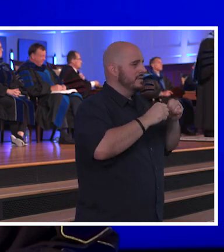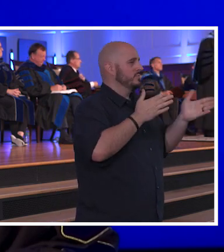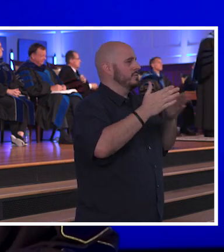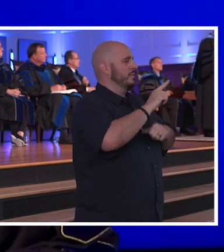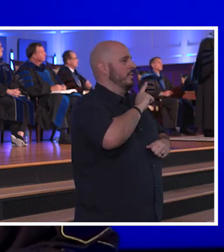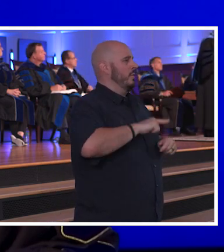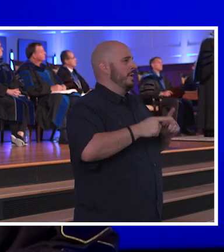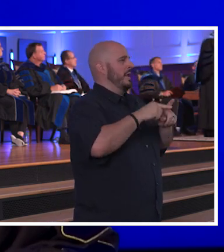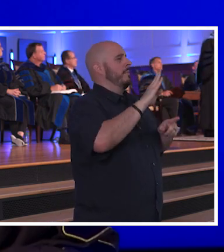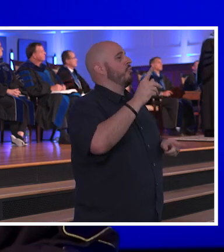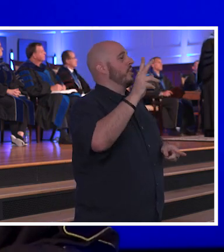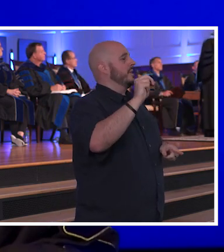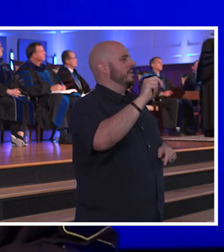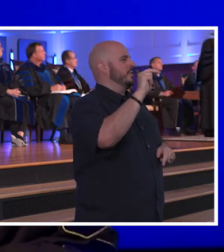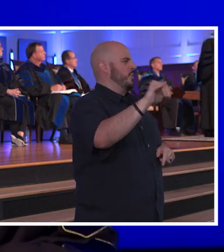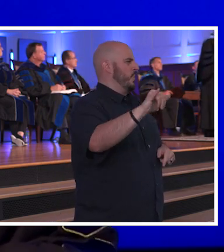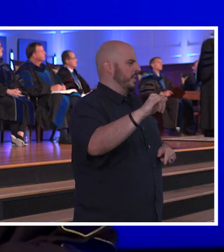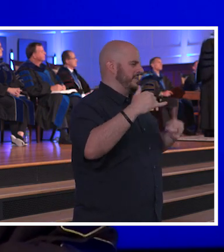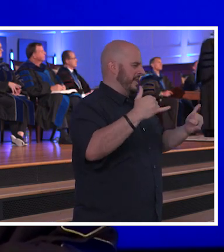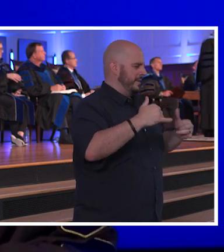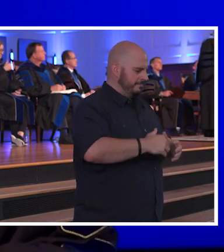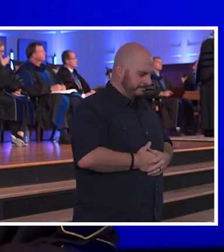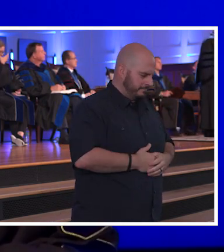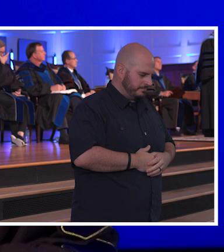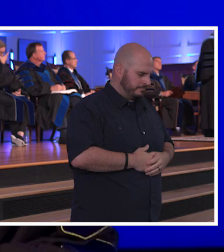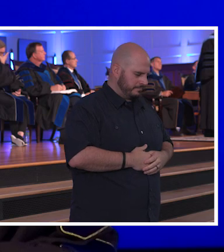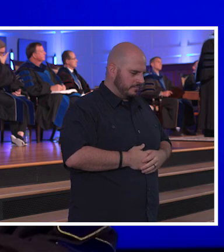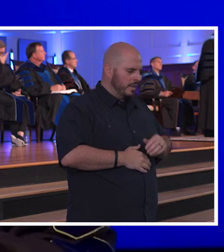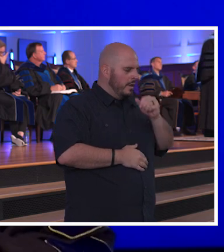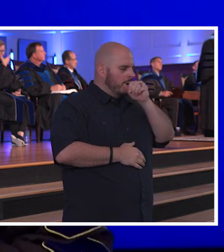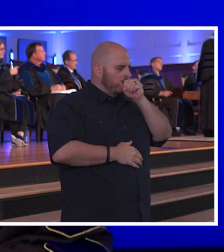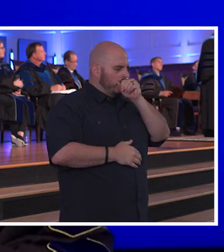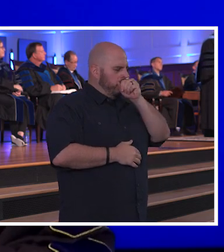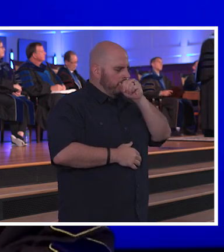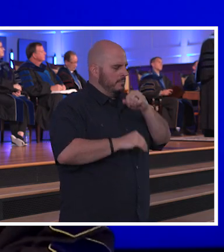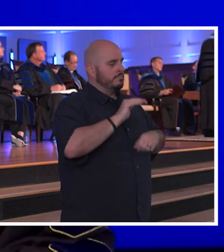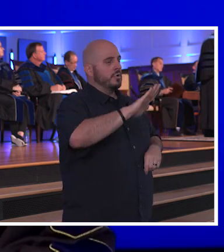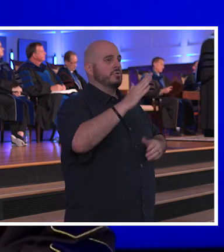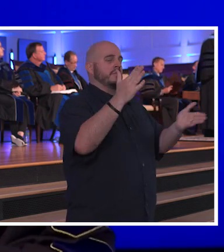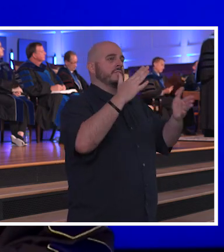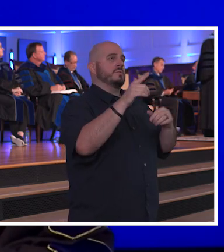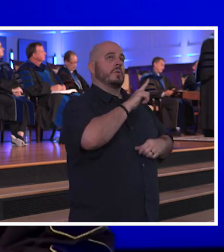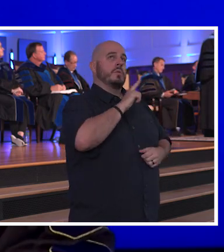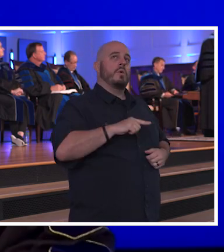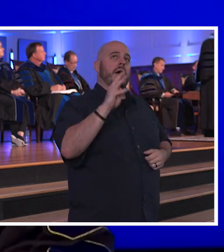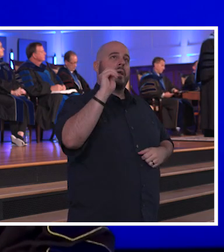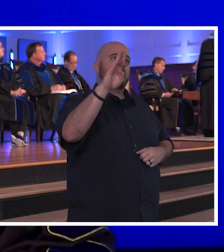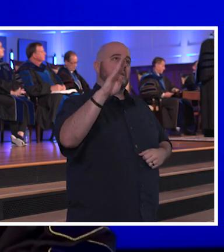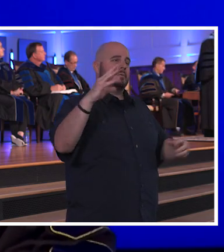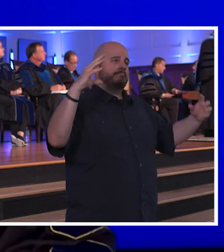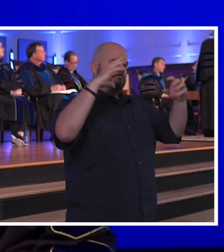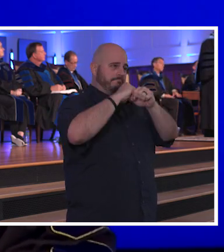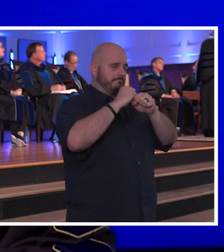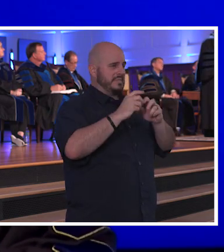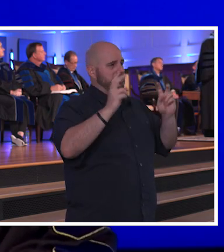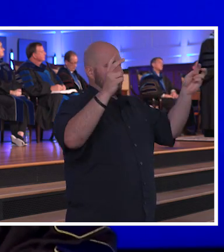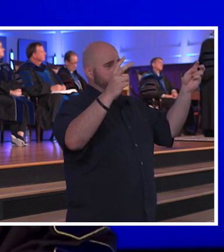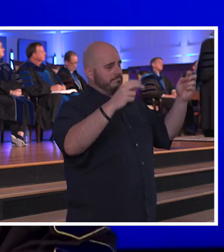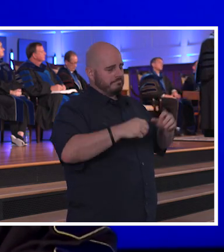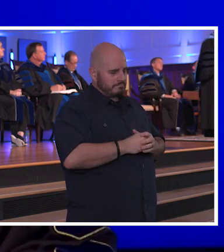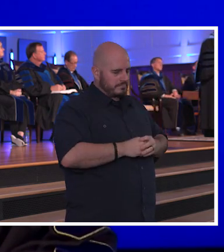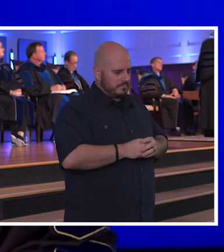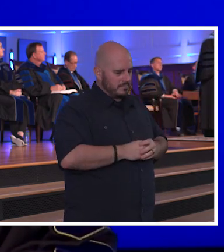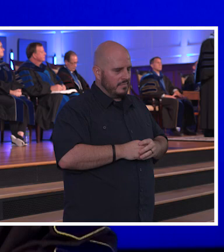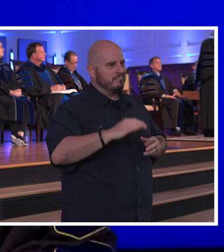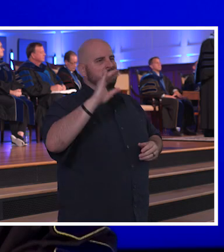York today. Summarizing her service to the Lord and the IMB, it is said of her by folks at the IMB, and